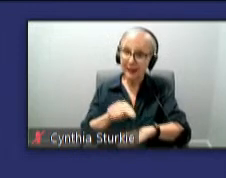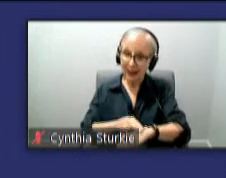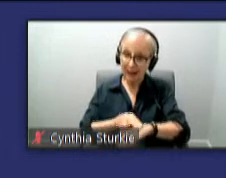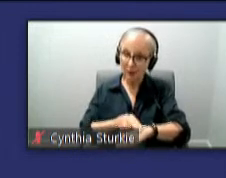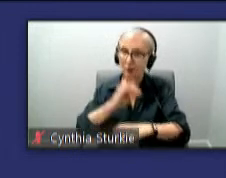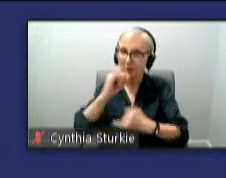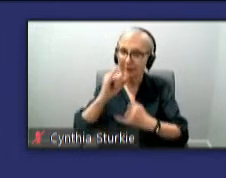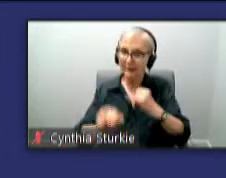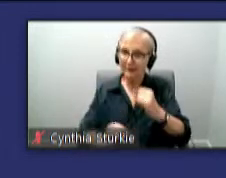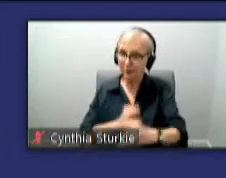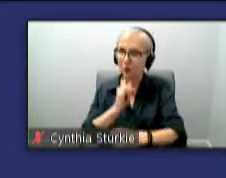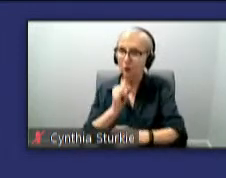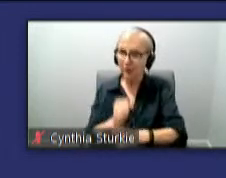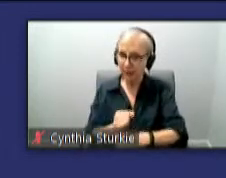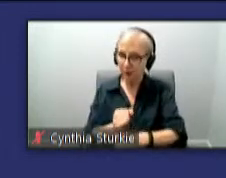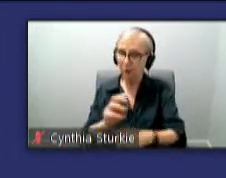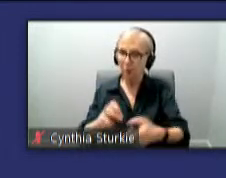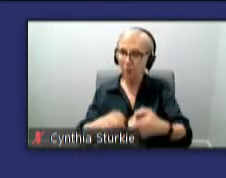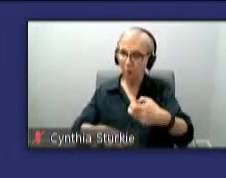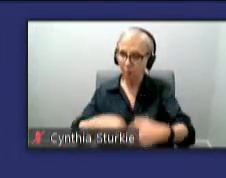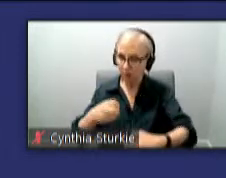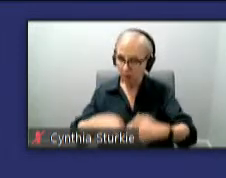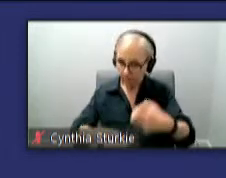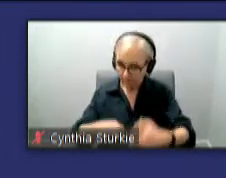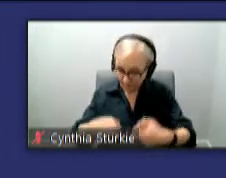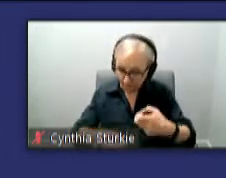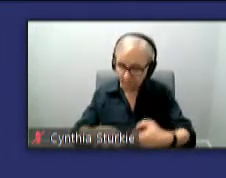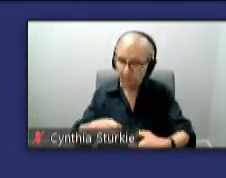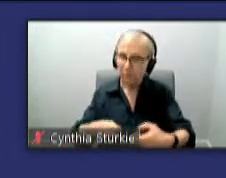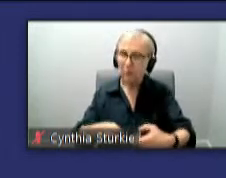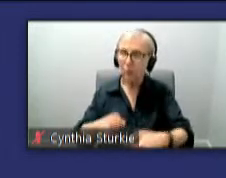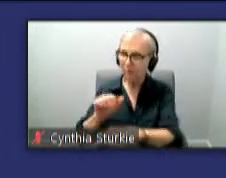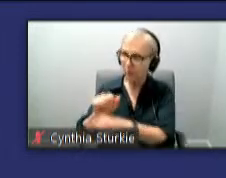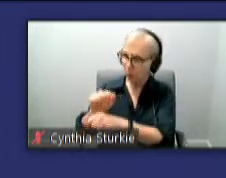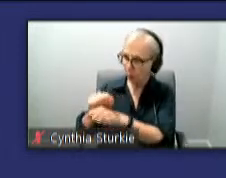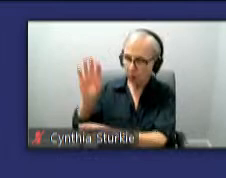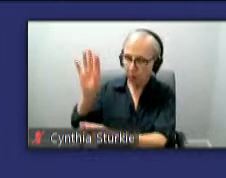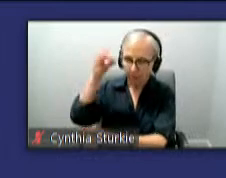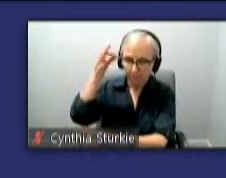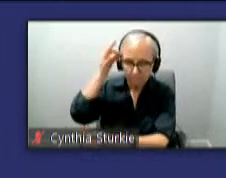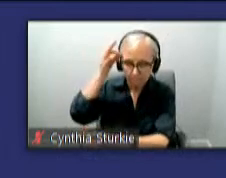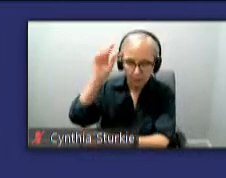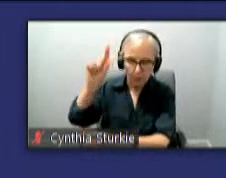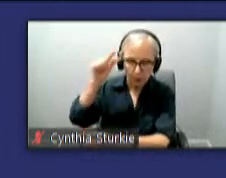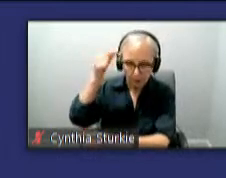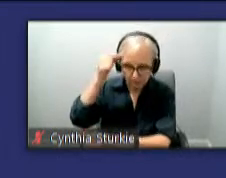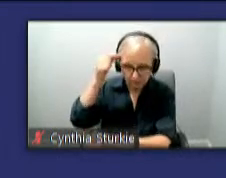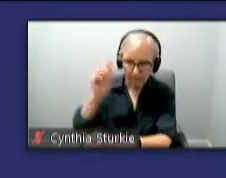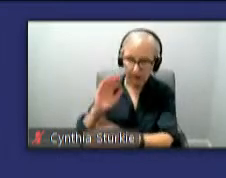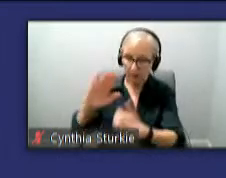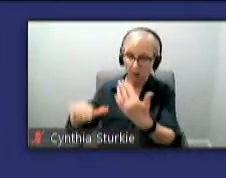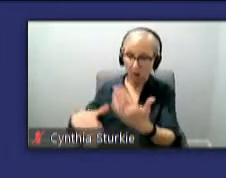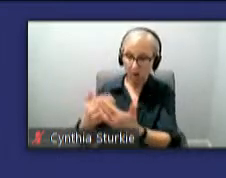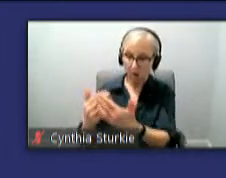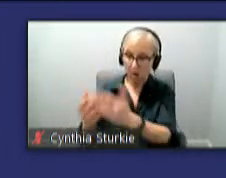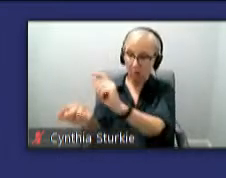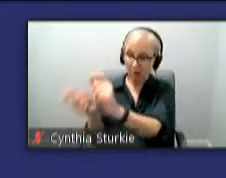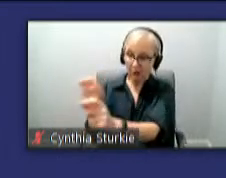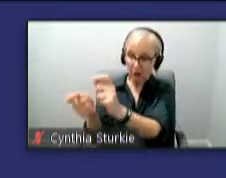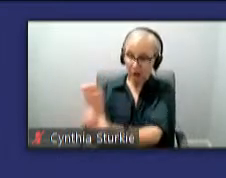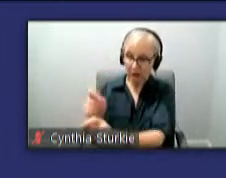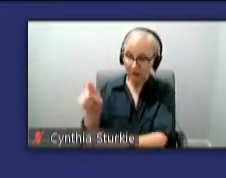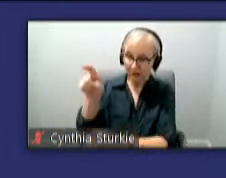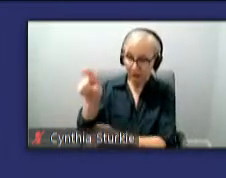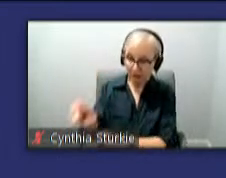international problem. And so we need to work with our federal government to ensure that all the reform efforts that are needed occur. We